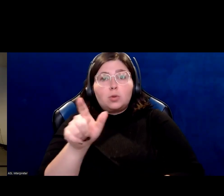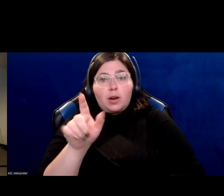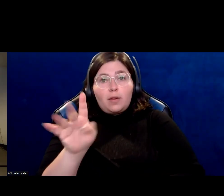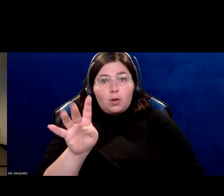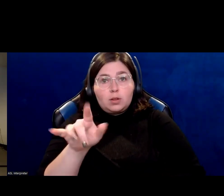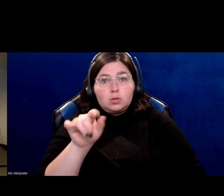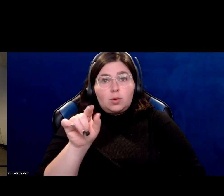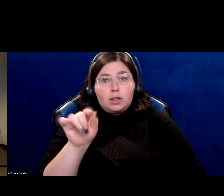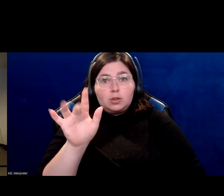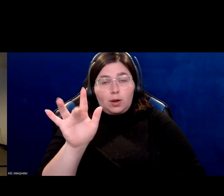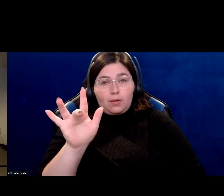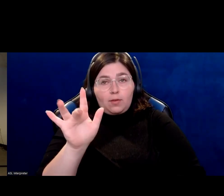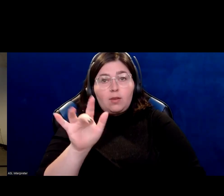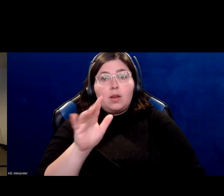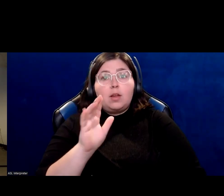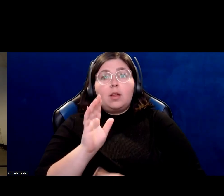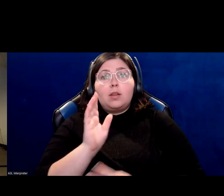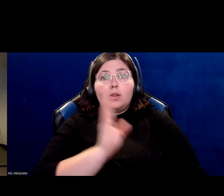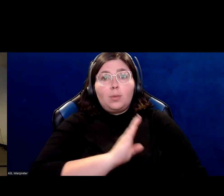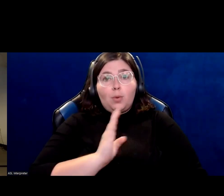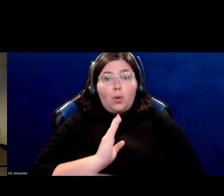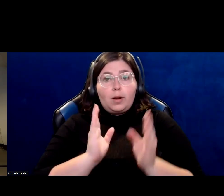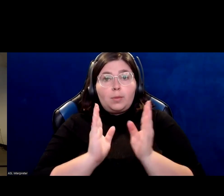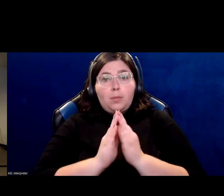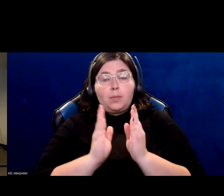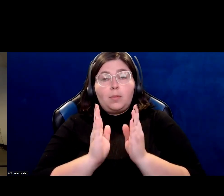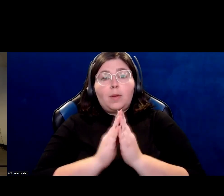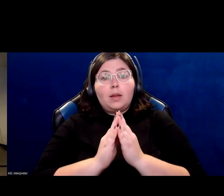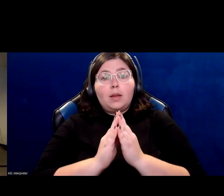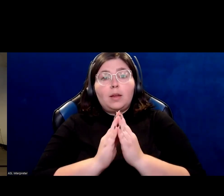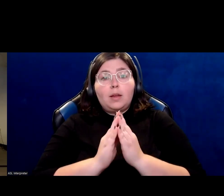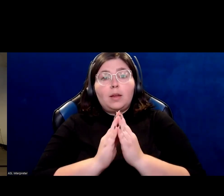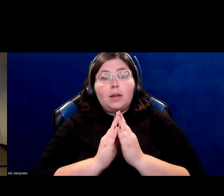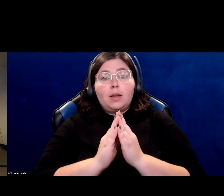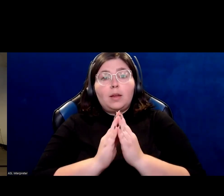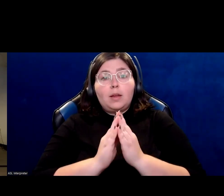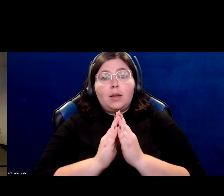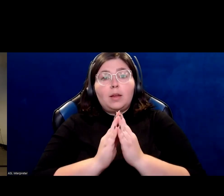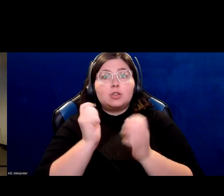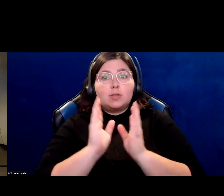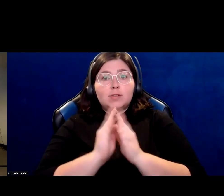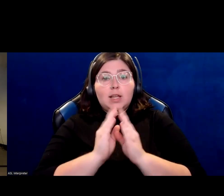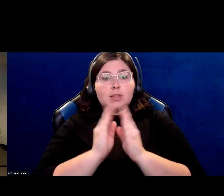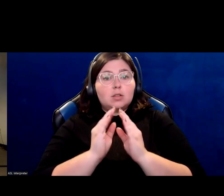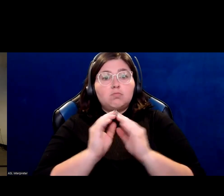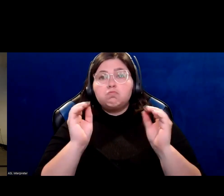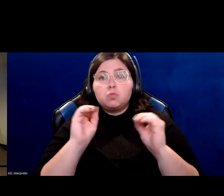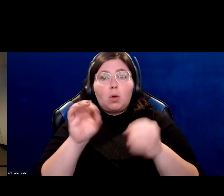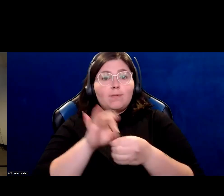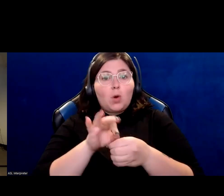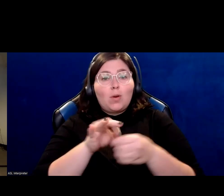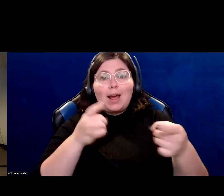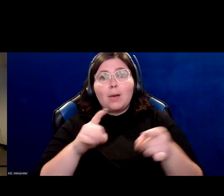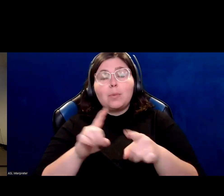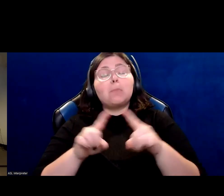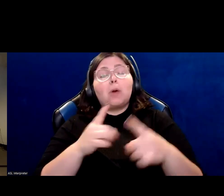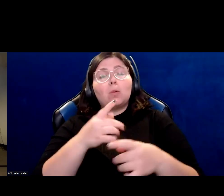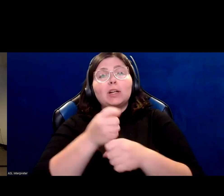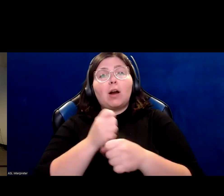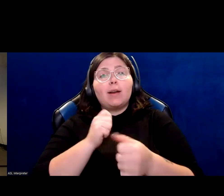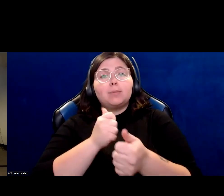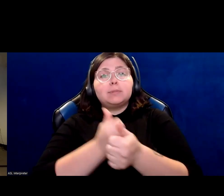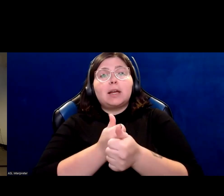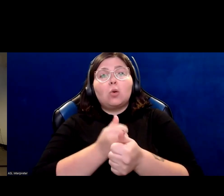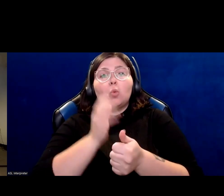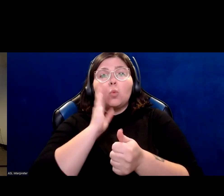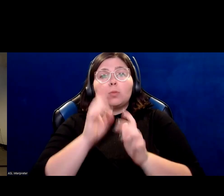The board did meet in executive session. No taken. We did get some updates. And we'll start